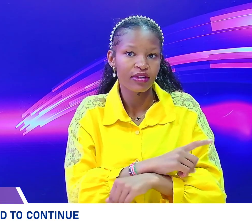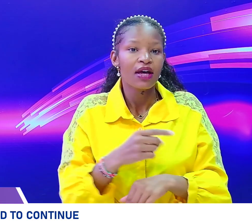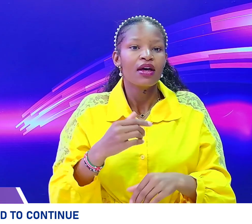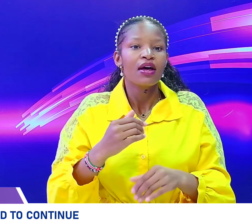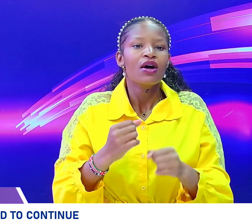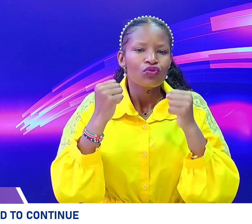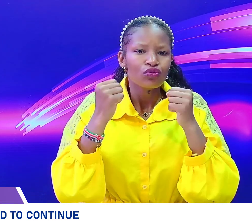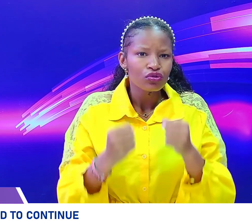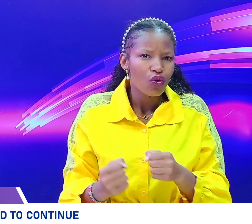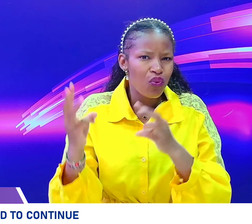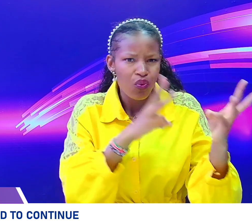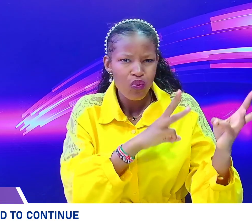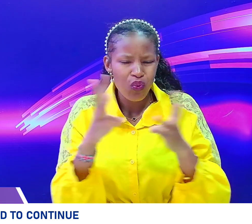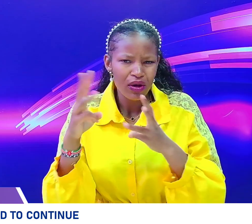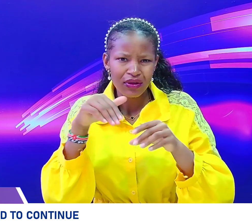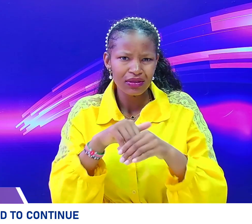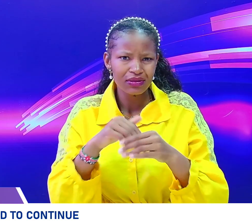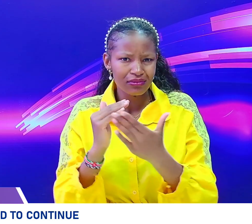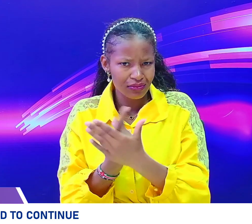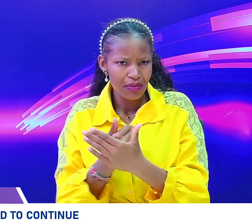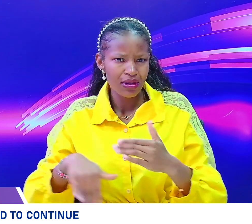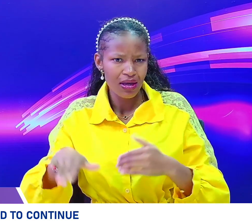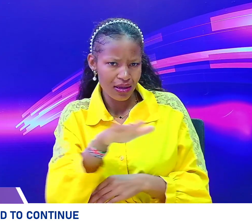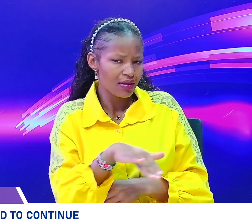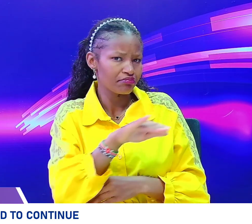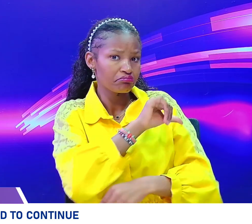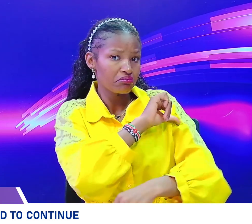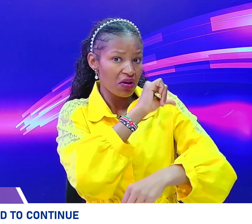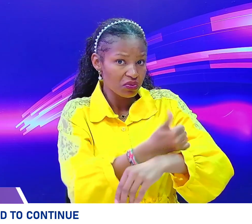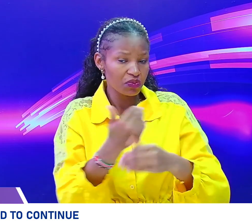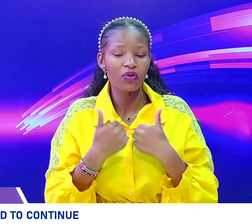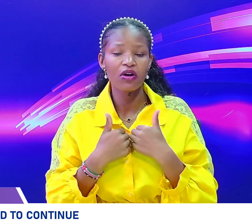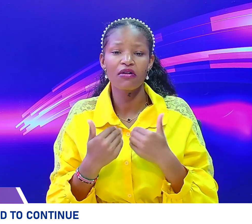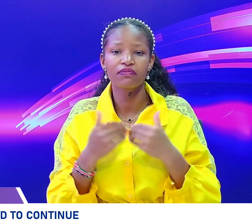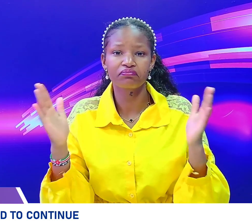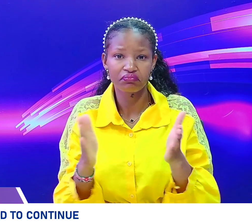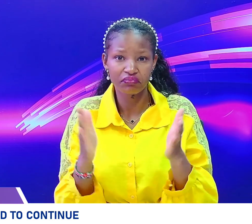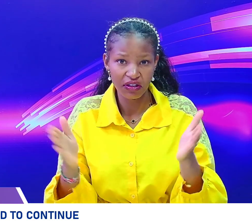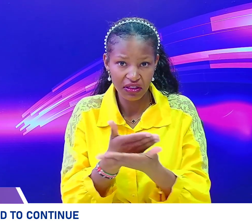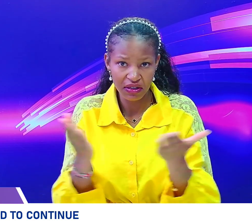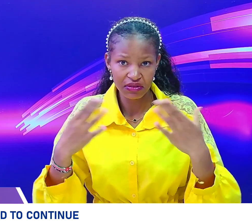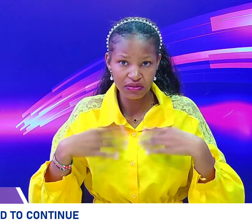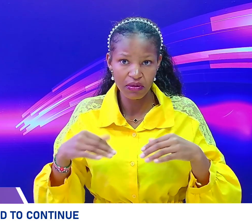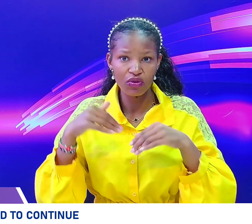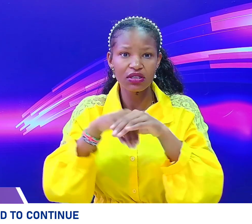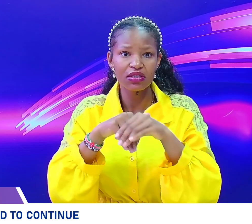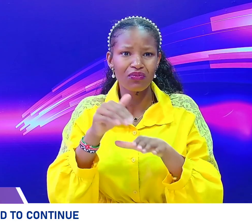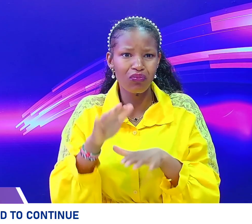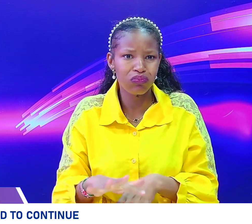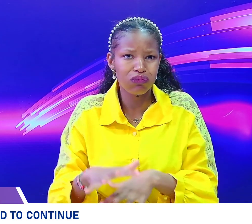accompanied by thunderstorms and strong winds in some area. Authorities have urged